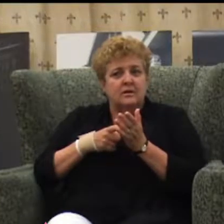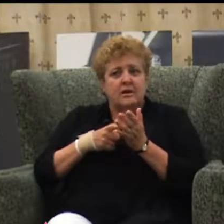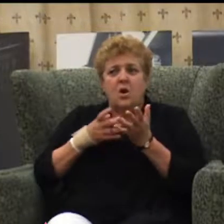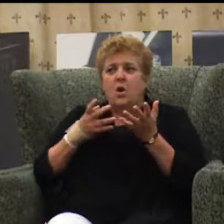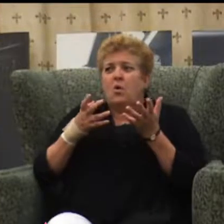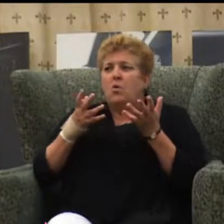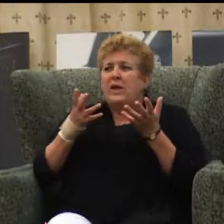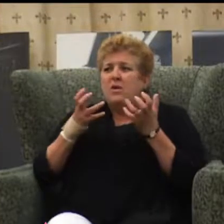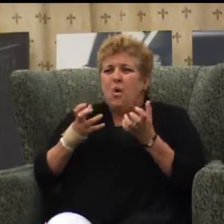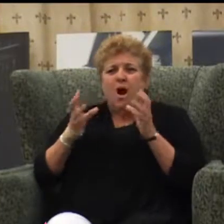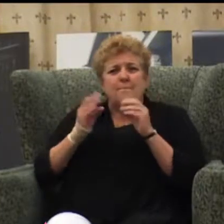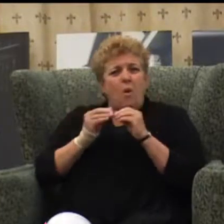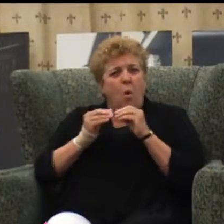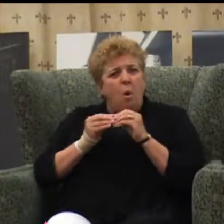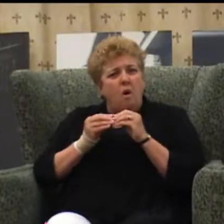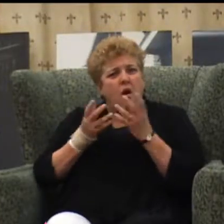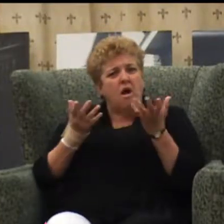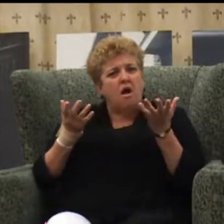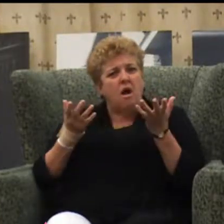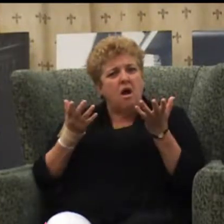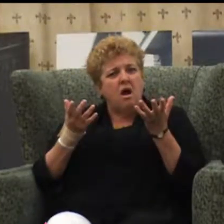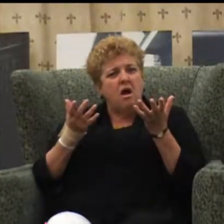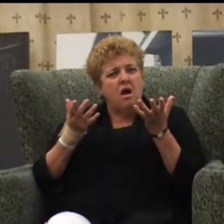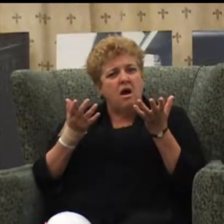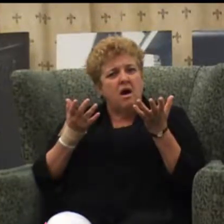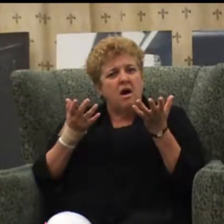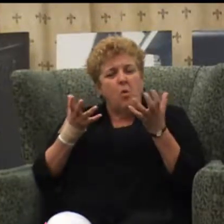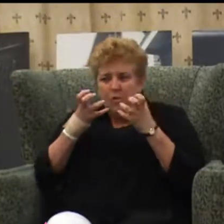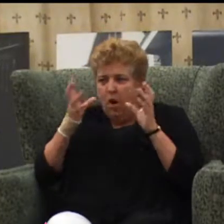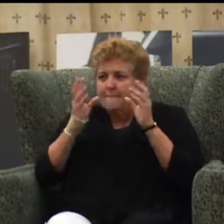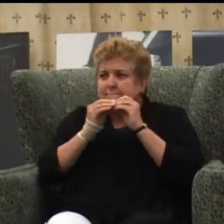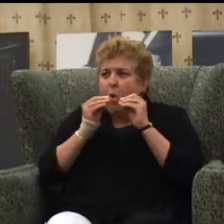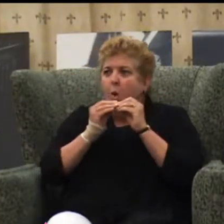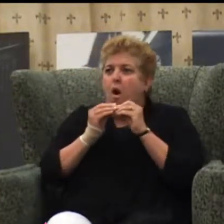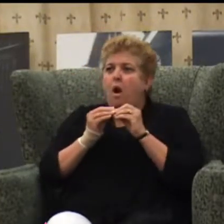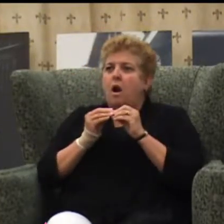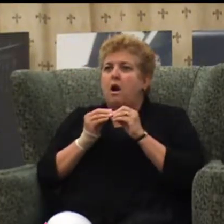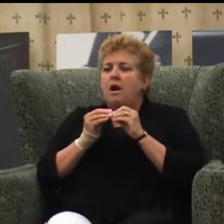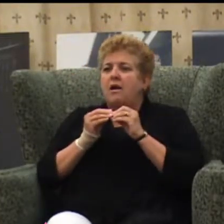Think about it.